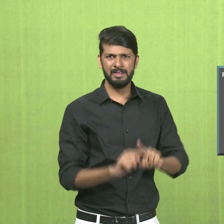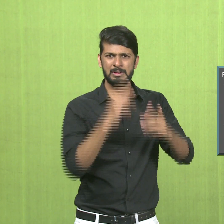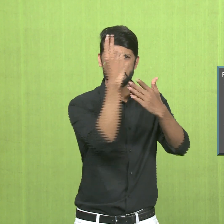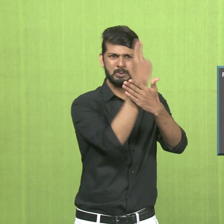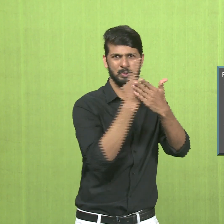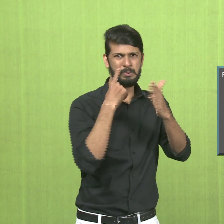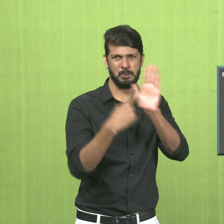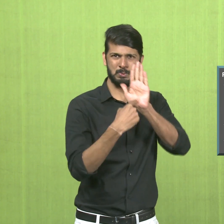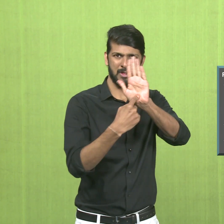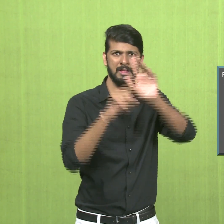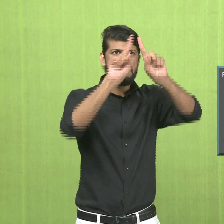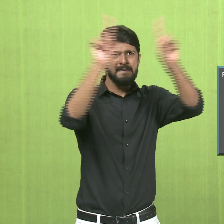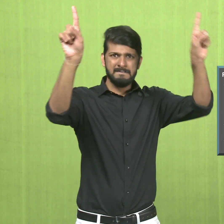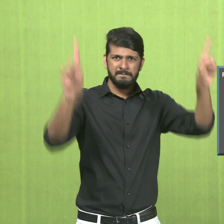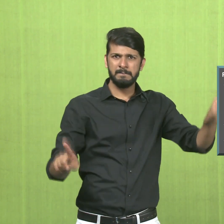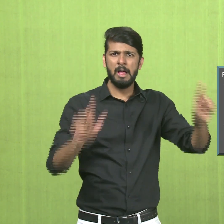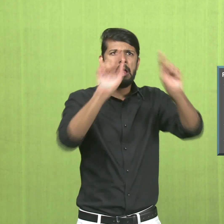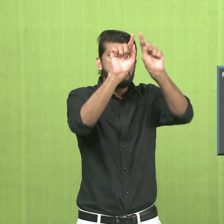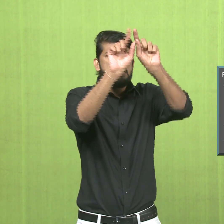Within the rectangle or the chalk,